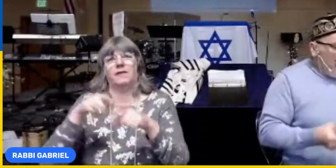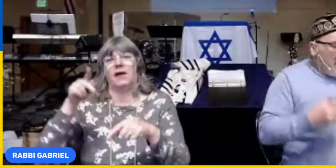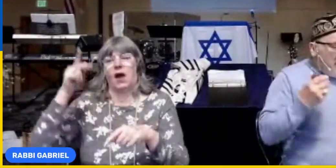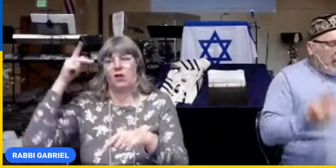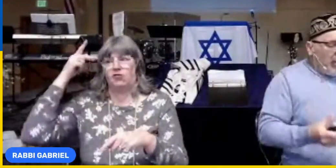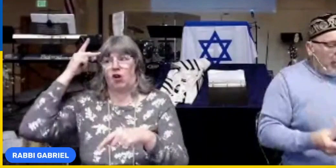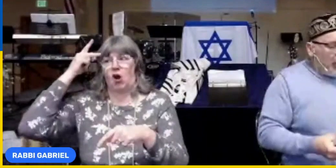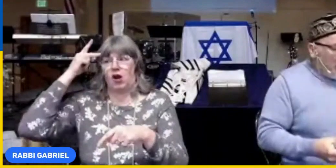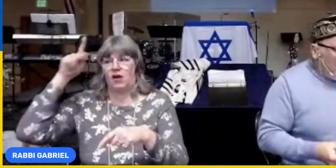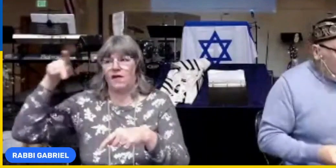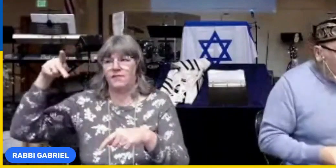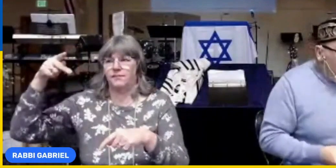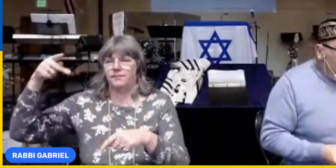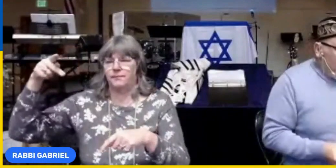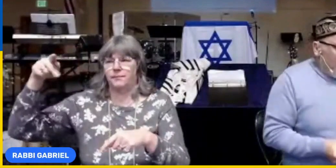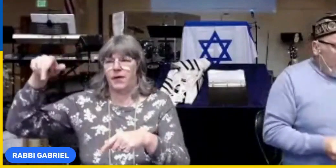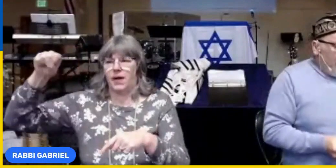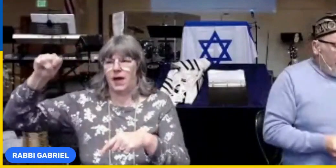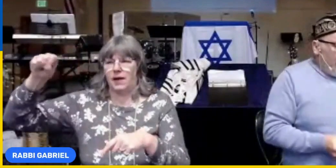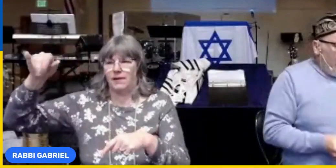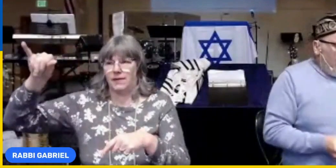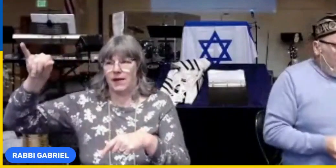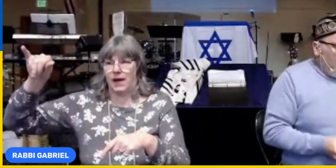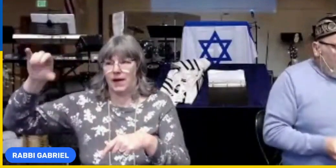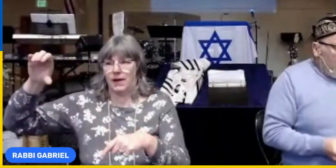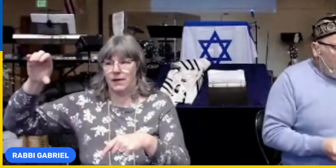So, what a miserable creature I am.